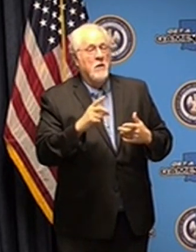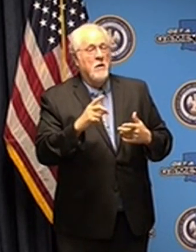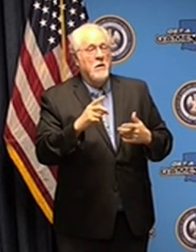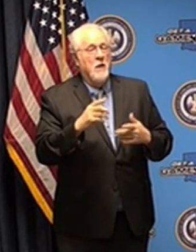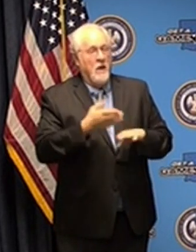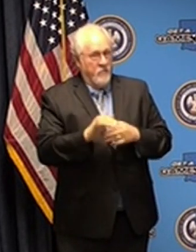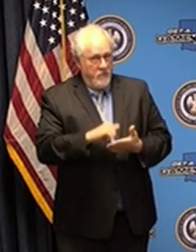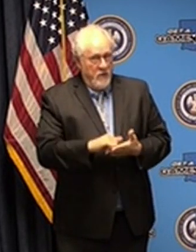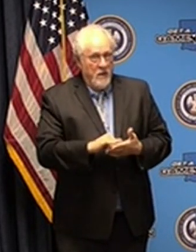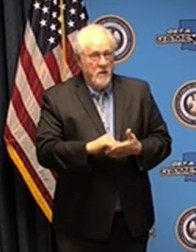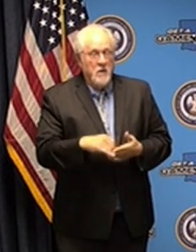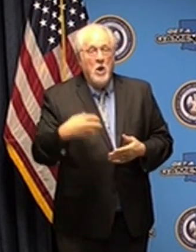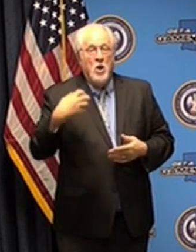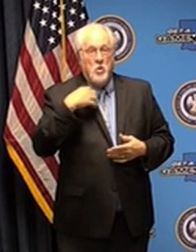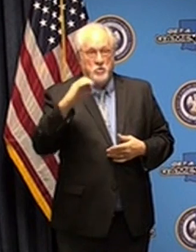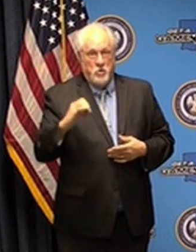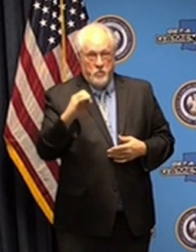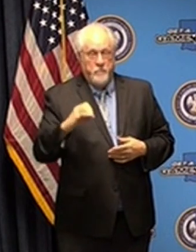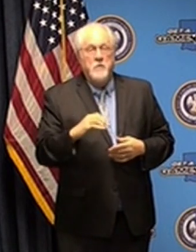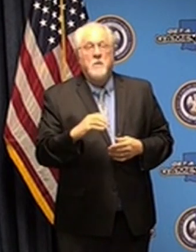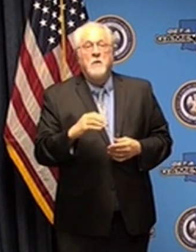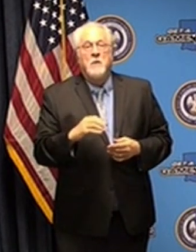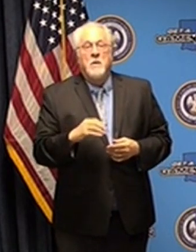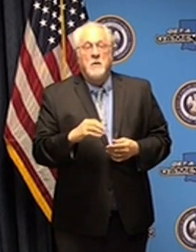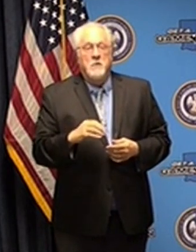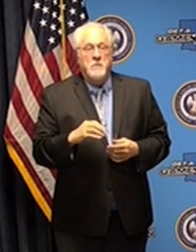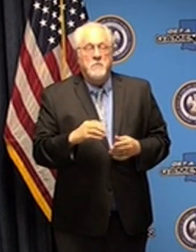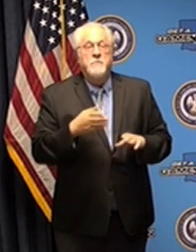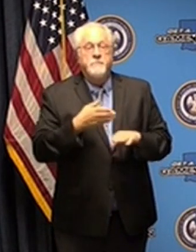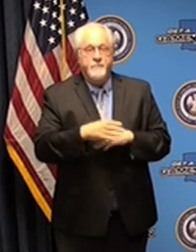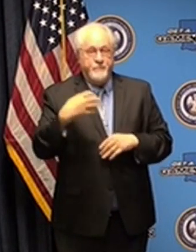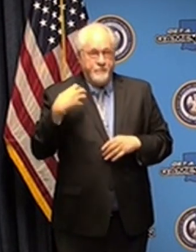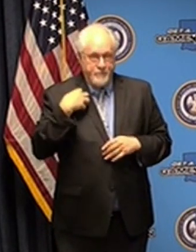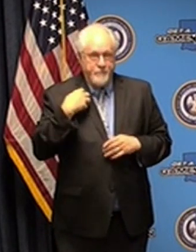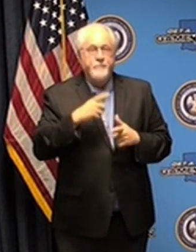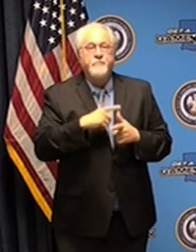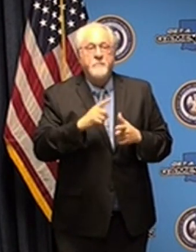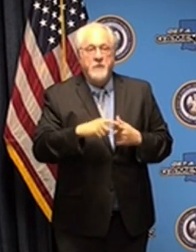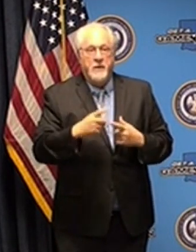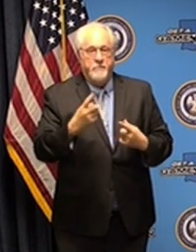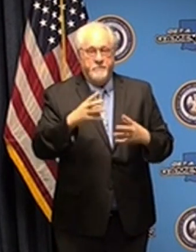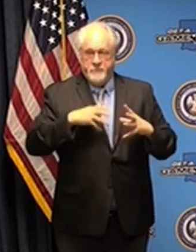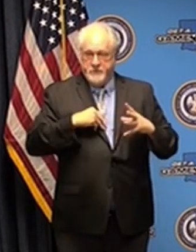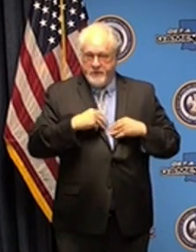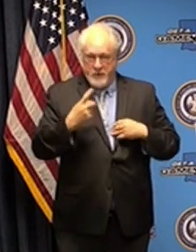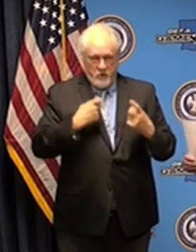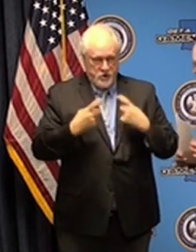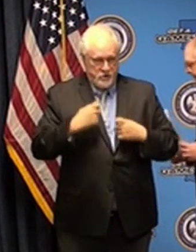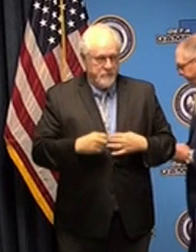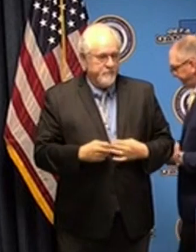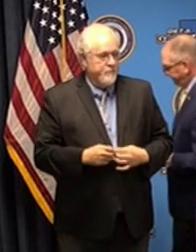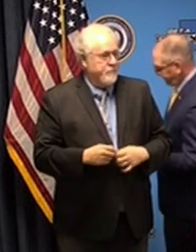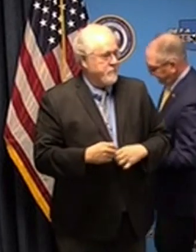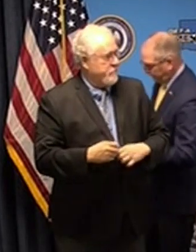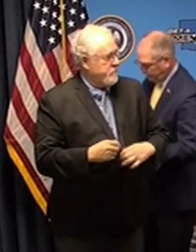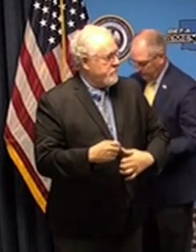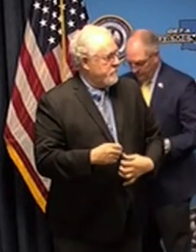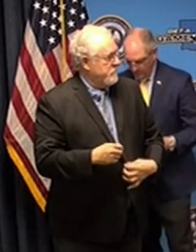by Coach Orgeron. After Coach Orgeron speaks, we'll take your questions.